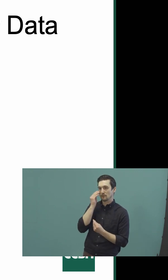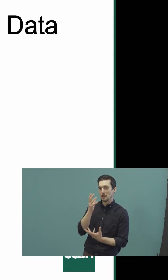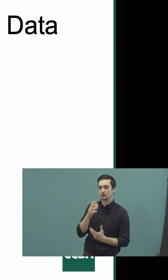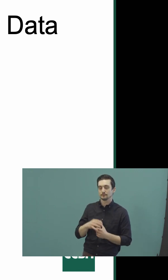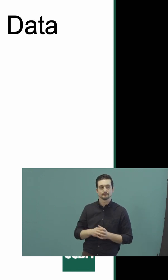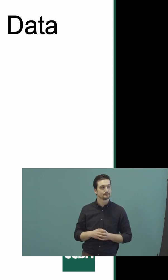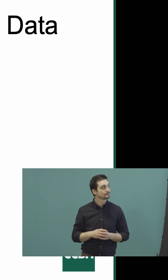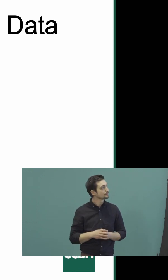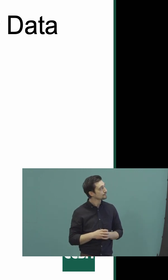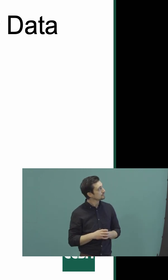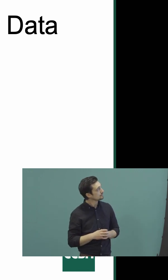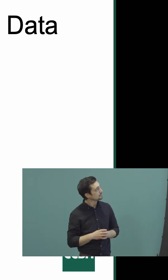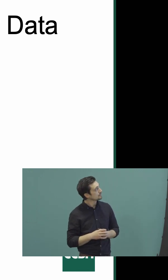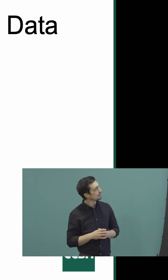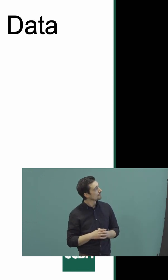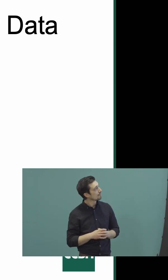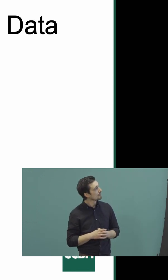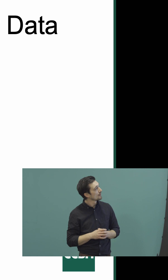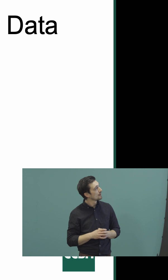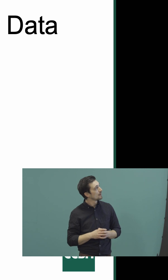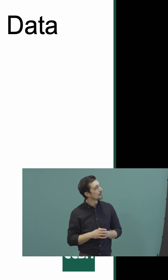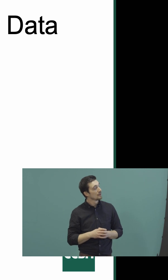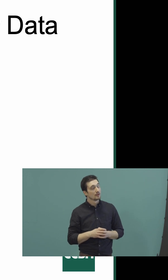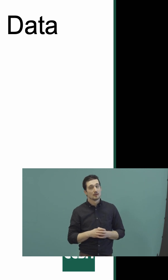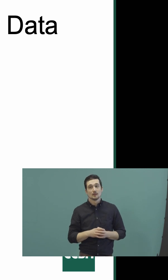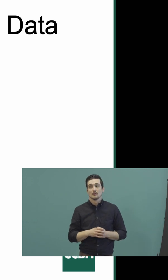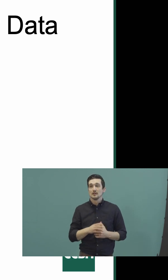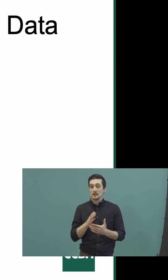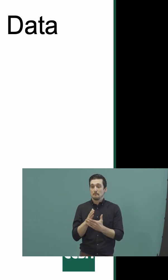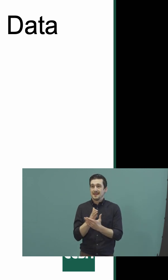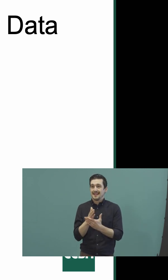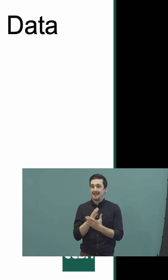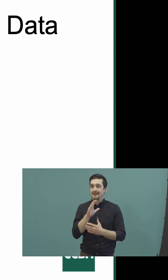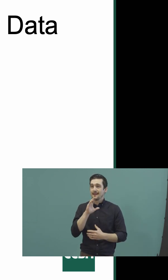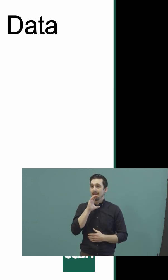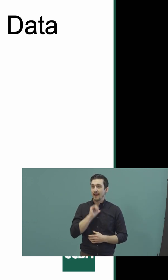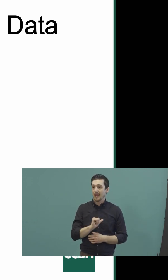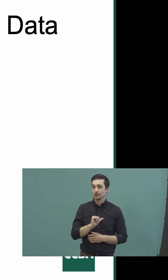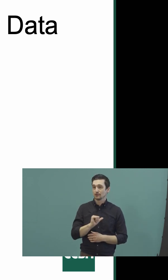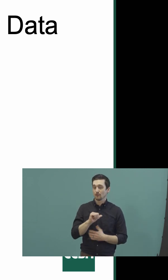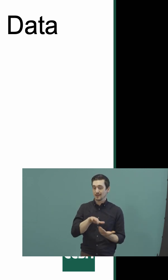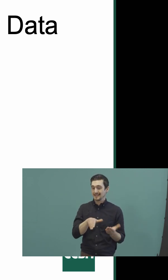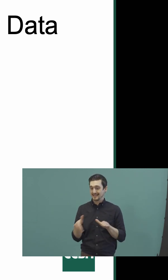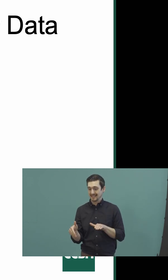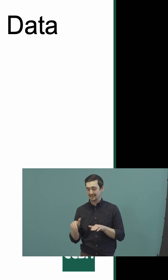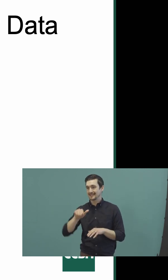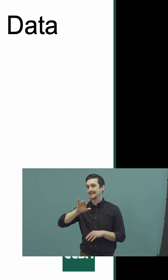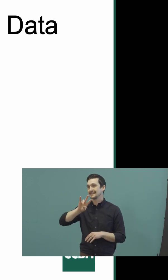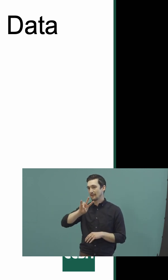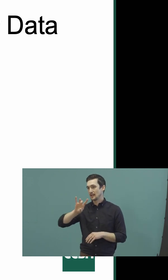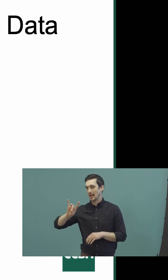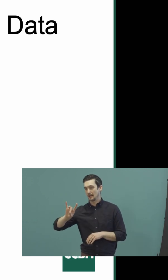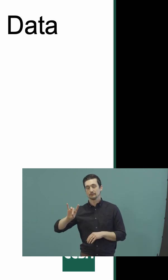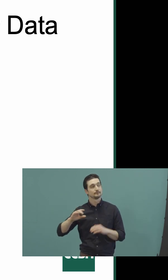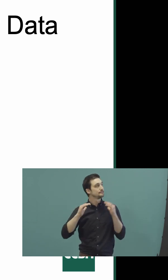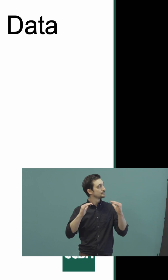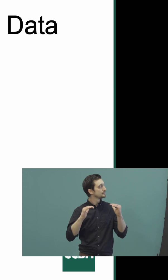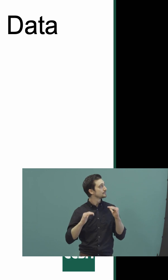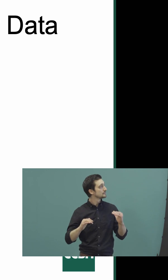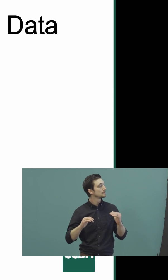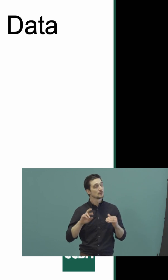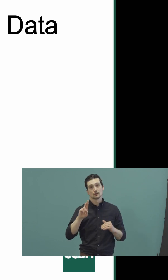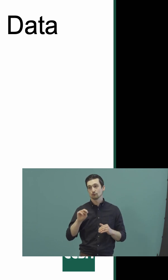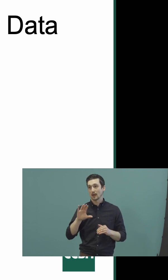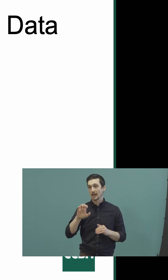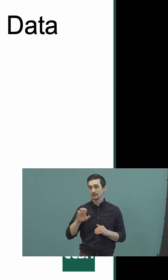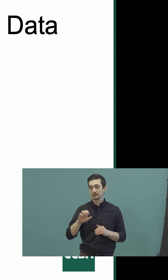deceased individuals in our county is 78. The breakdown by race includes